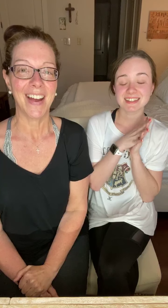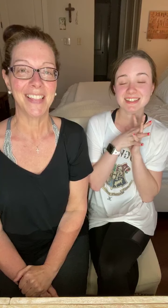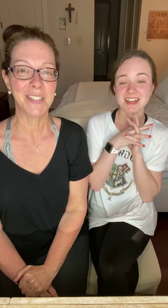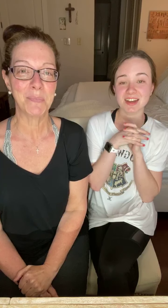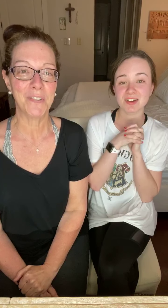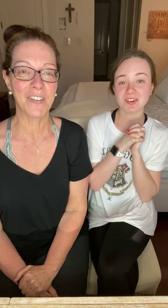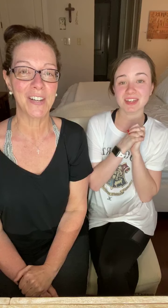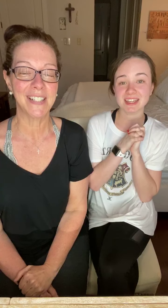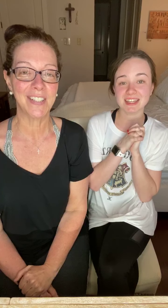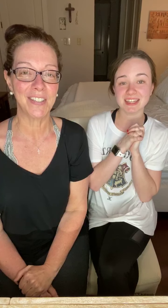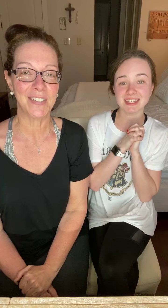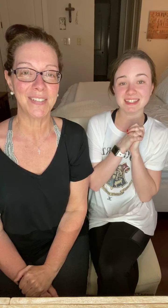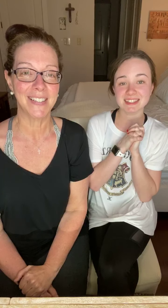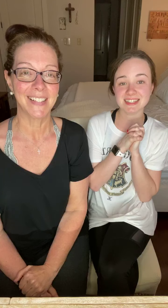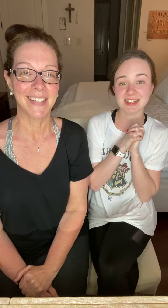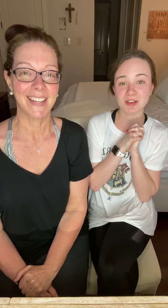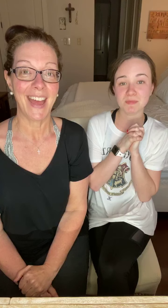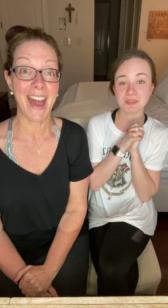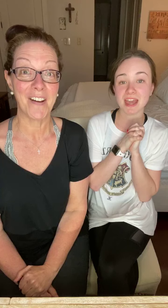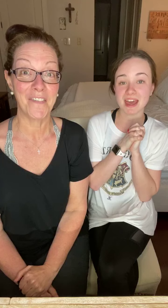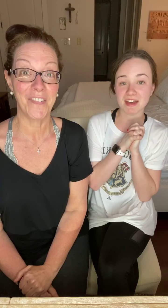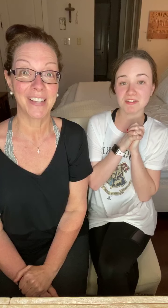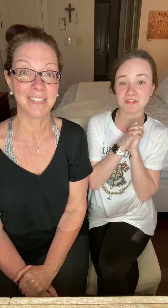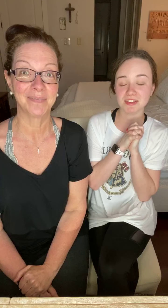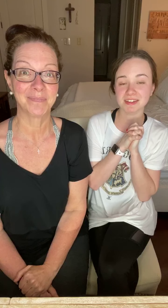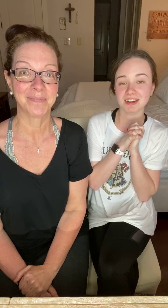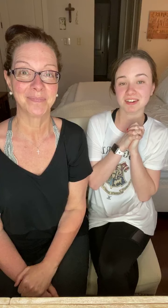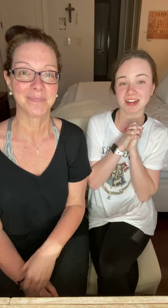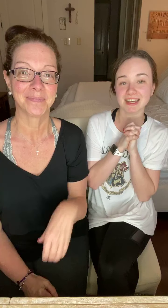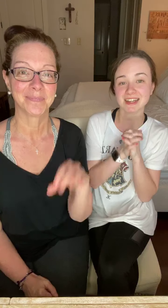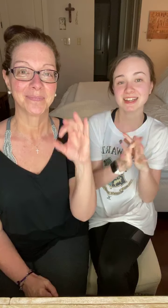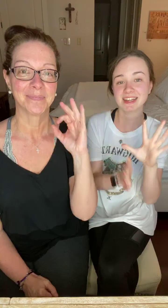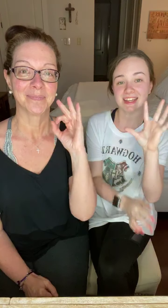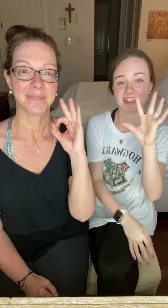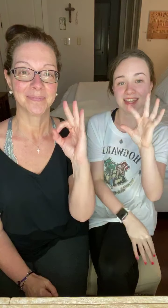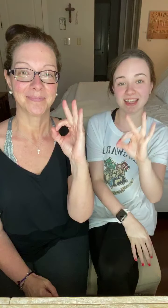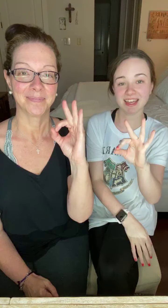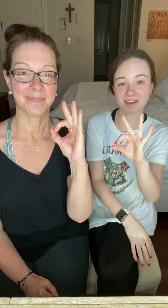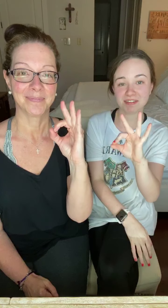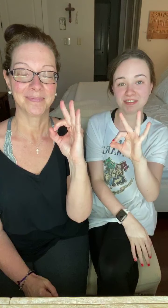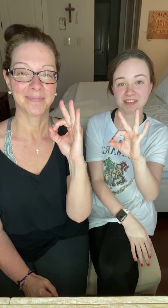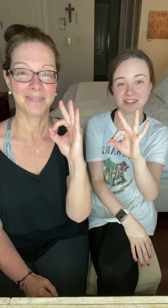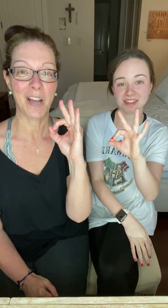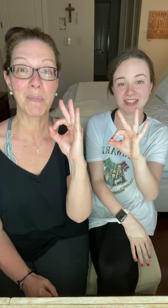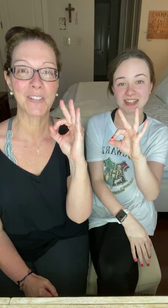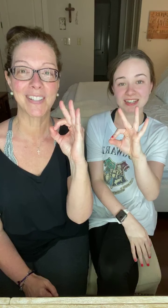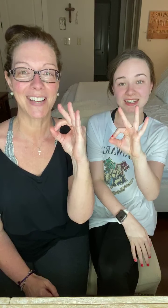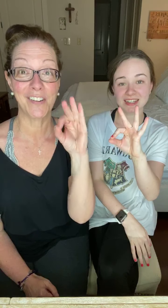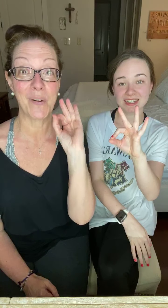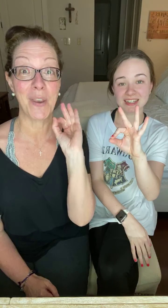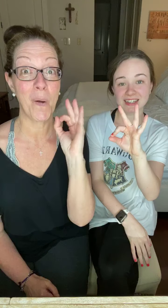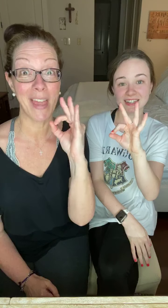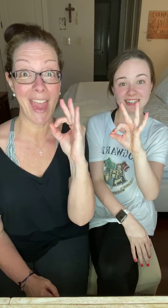right. Let's move on to F. F. All right. F. Almost looks like you're going, okay.